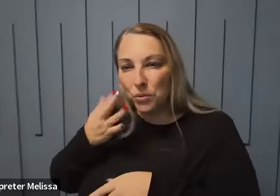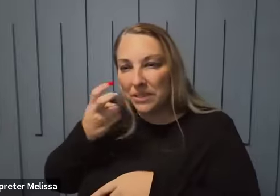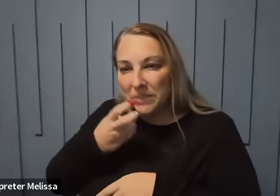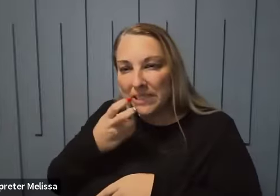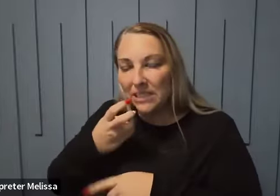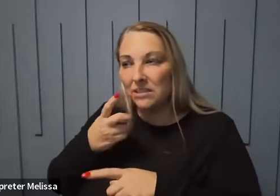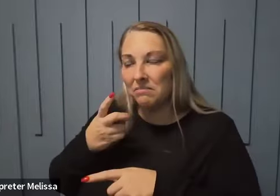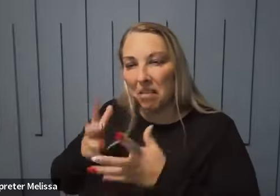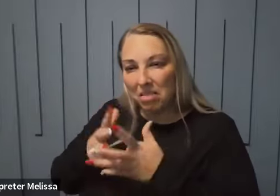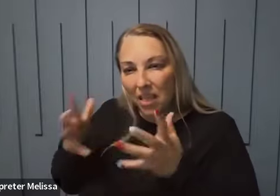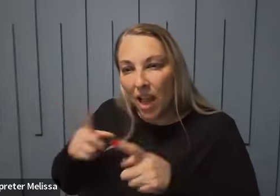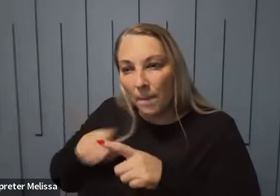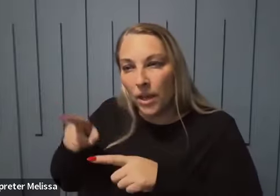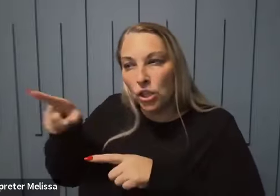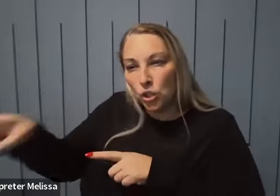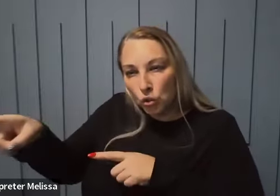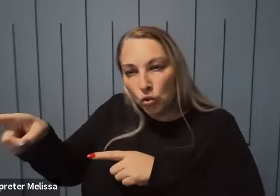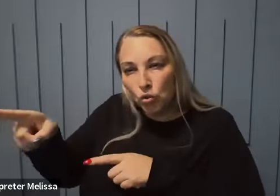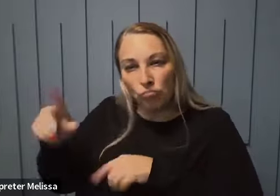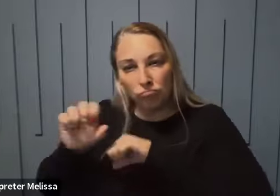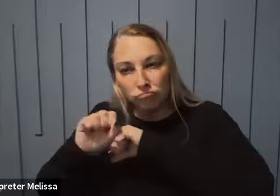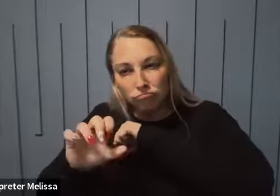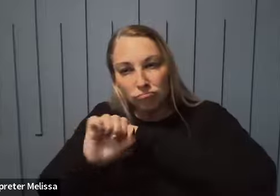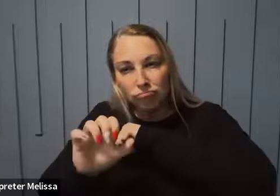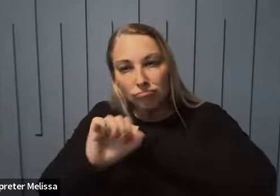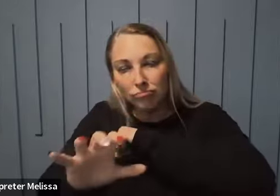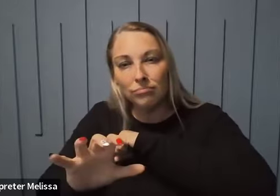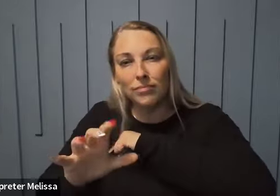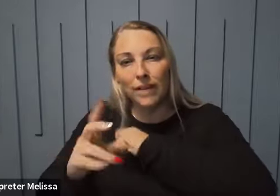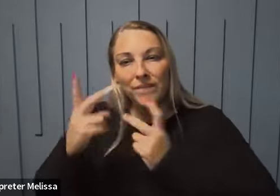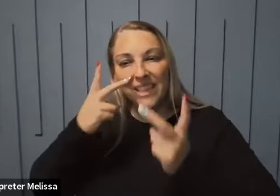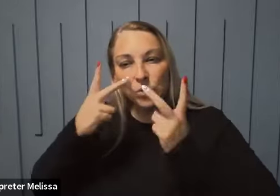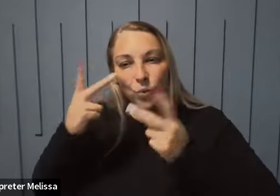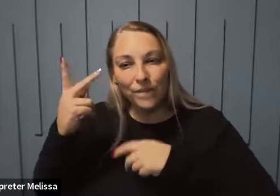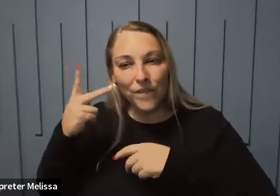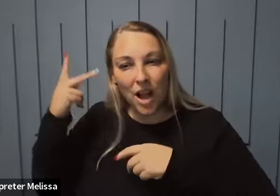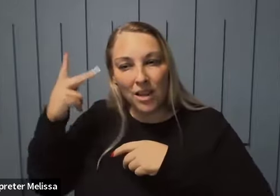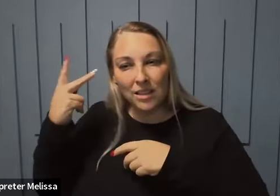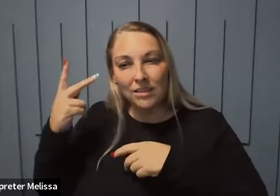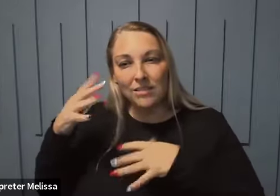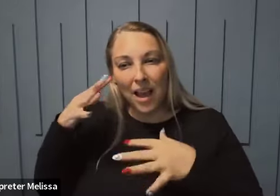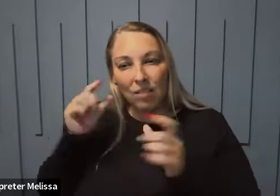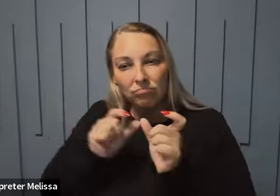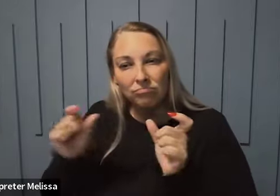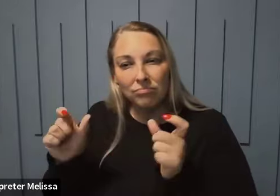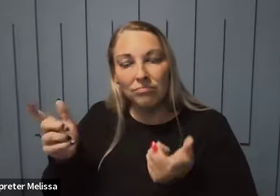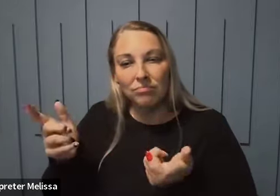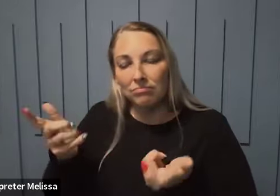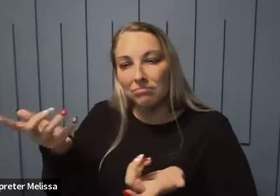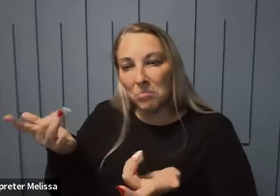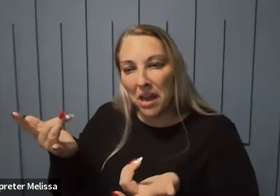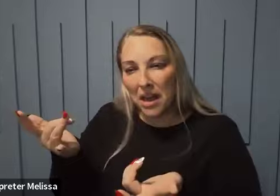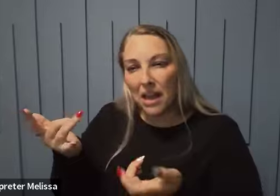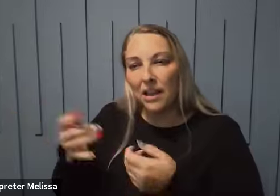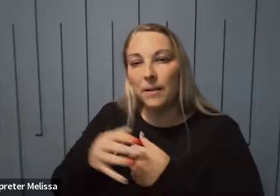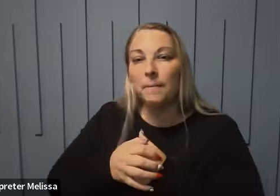brought visual phonics to our school. So make it make sense. And honestly, Dr. Trezek needed to get her research